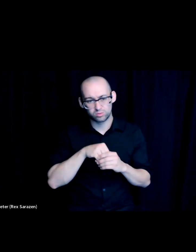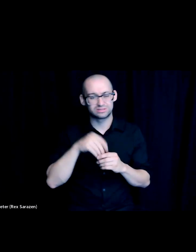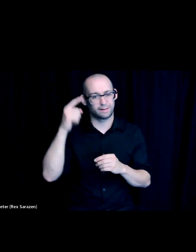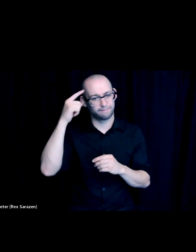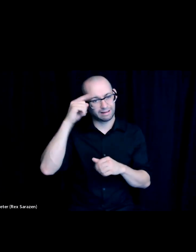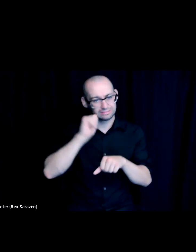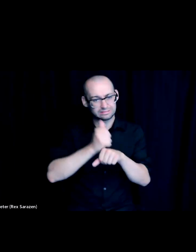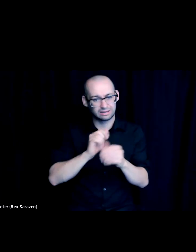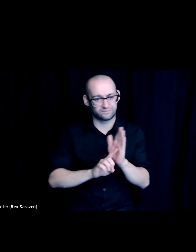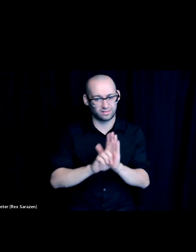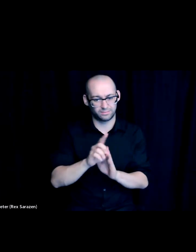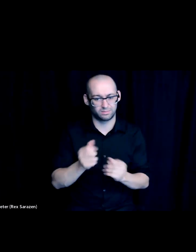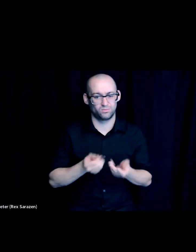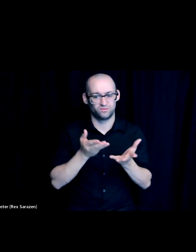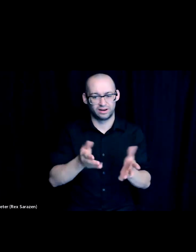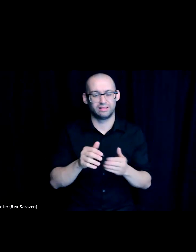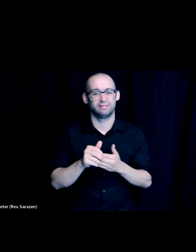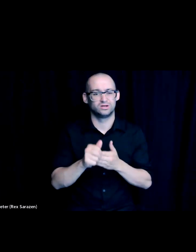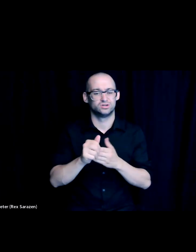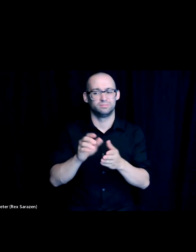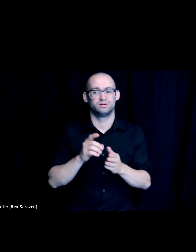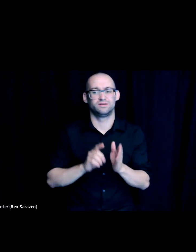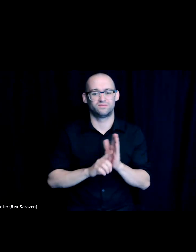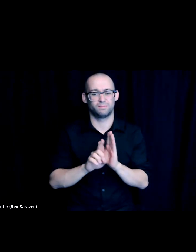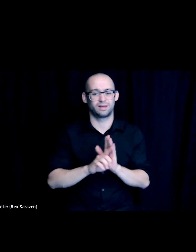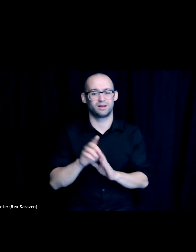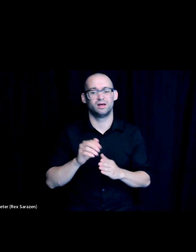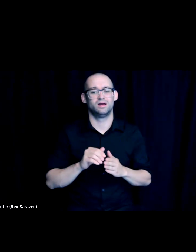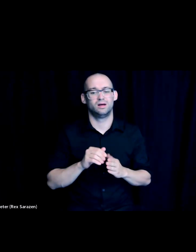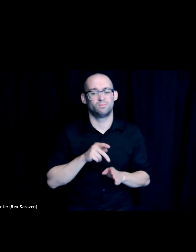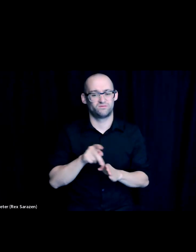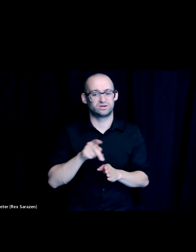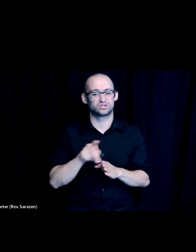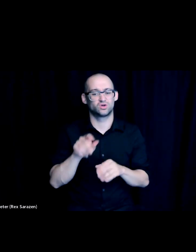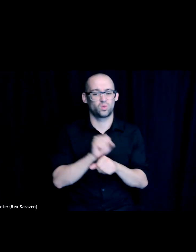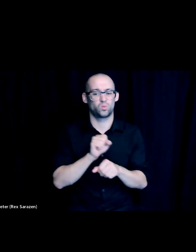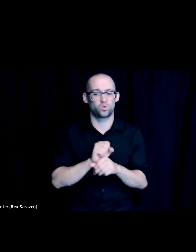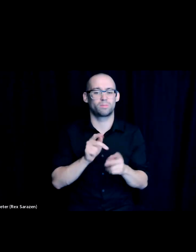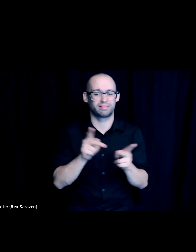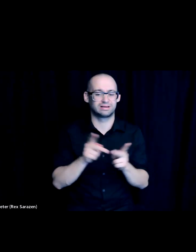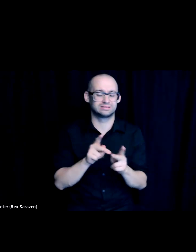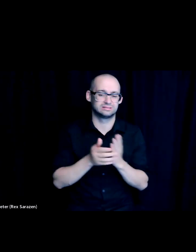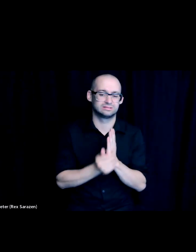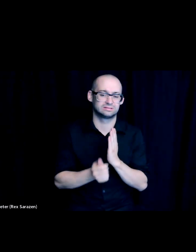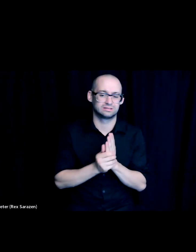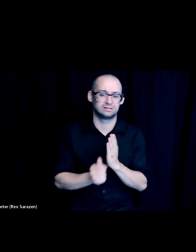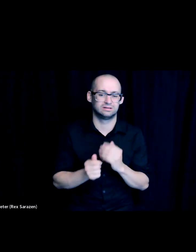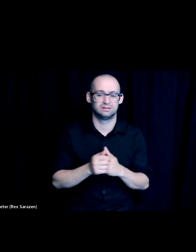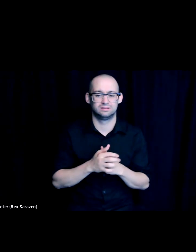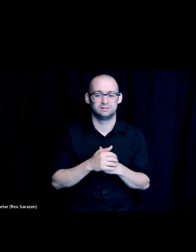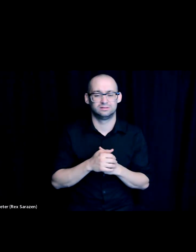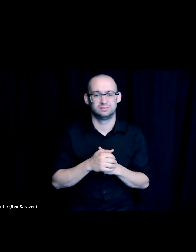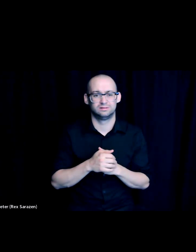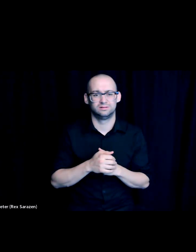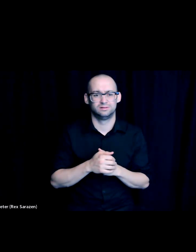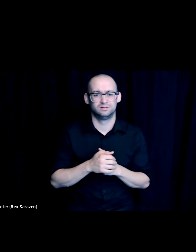development. We provide leadership development and professional workplace skills that are applicable in today's digital world. In the